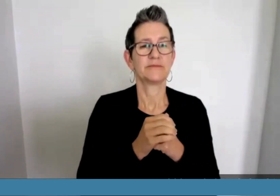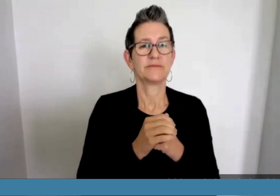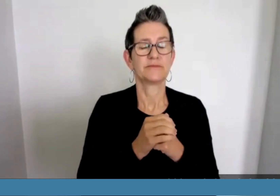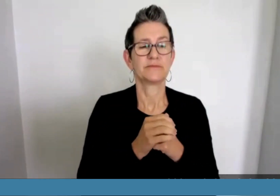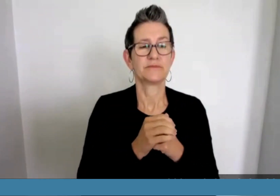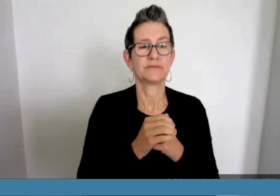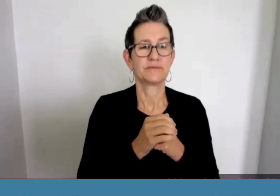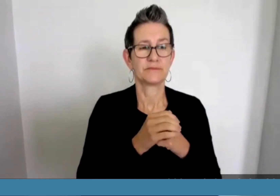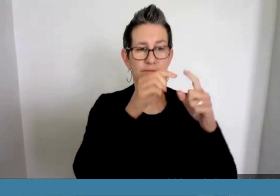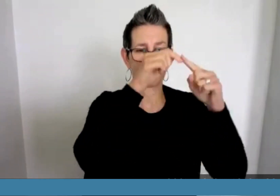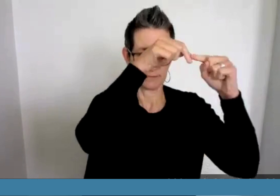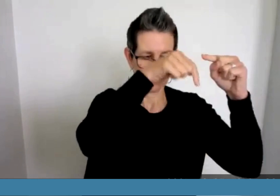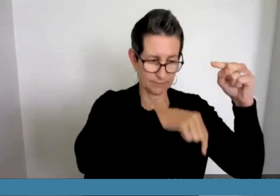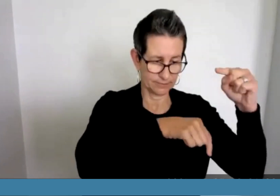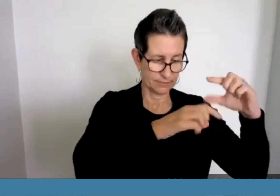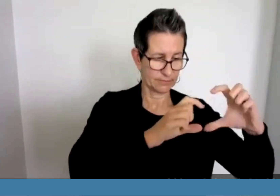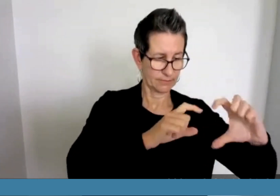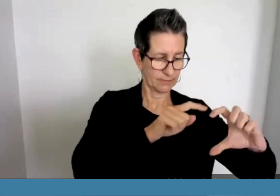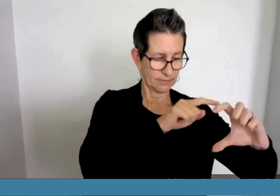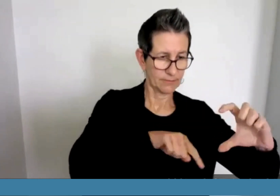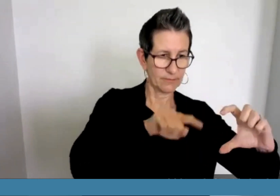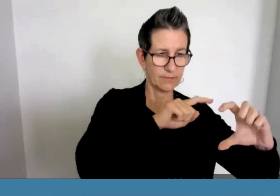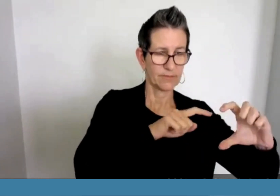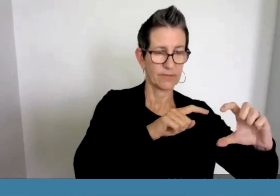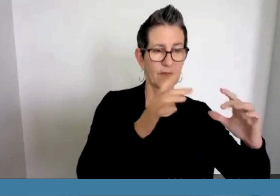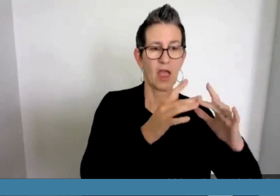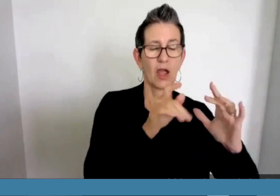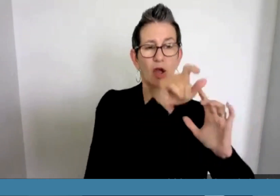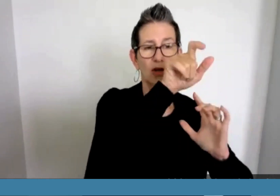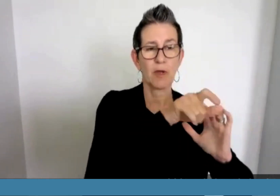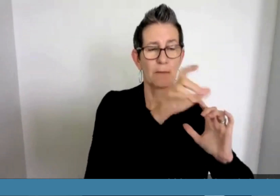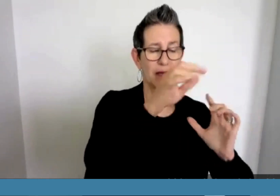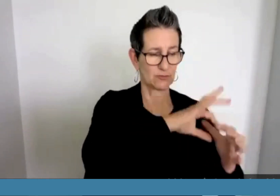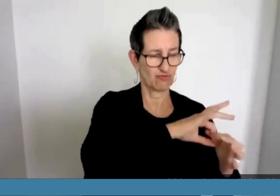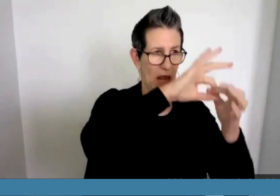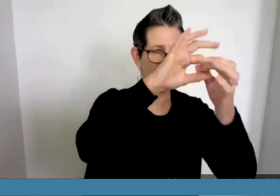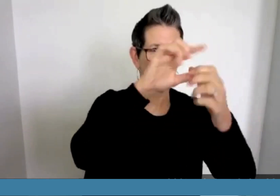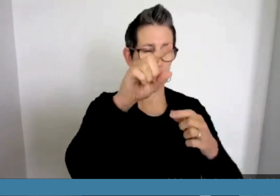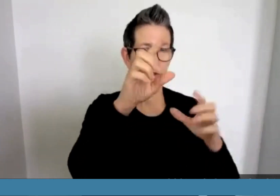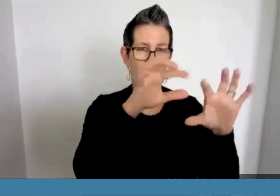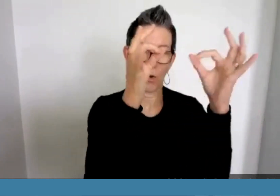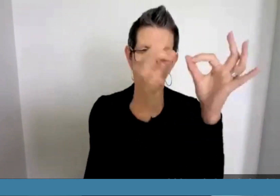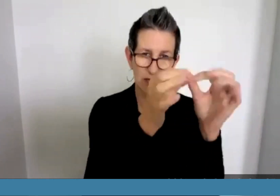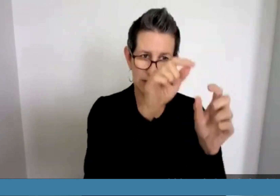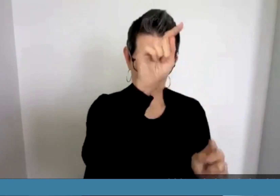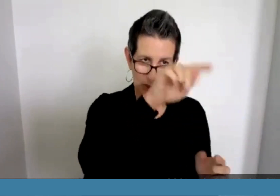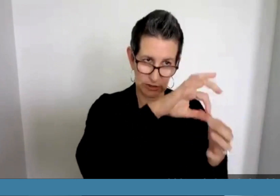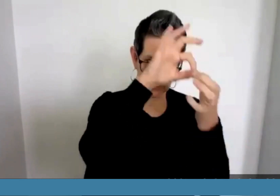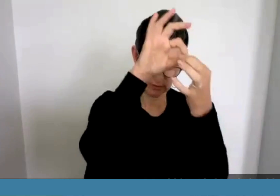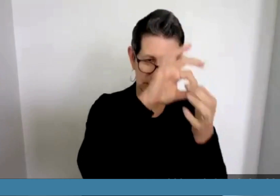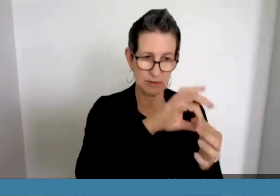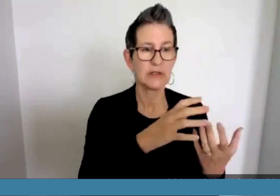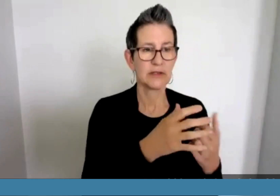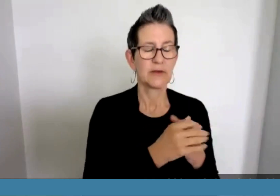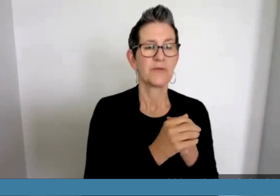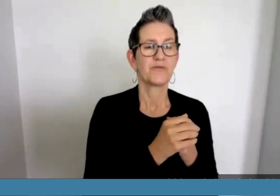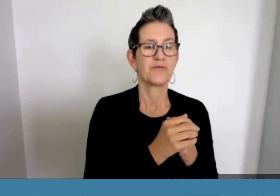The contact person, who must be from the administering organisation and will be the key communication liaison